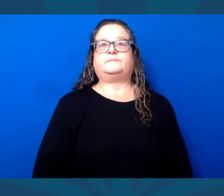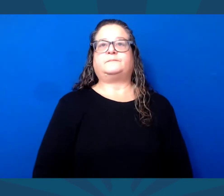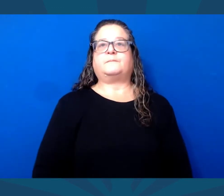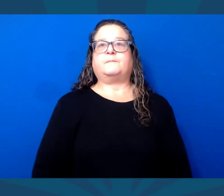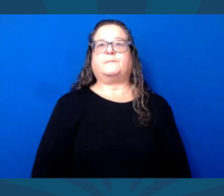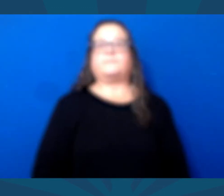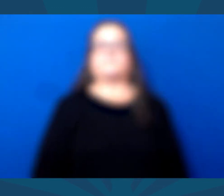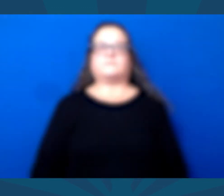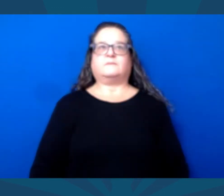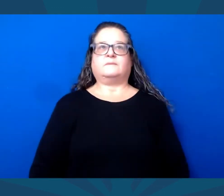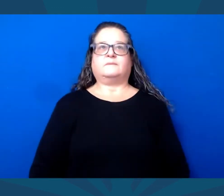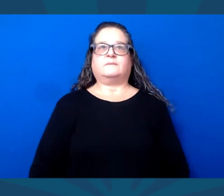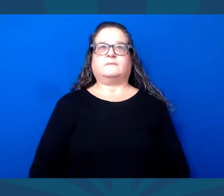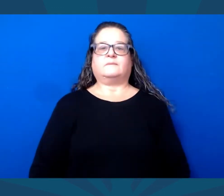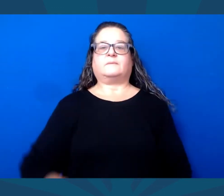shamsforaz.com.